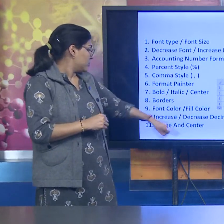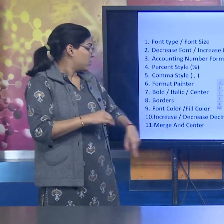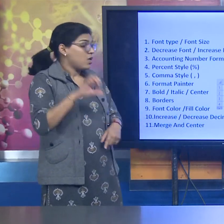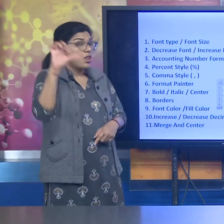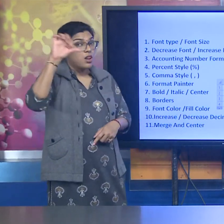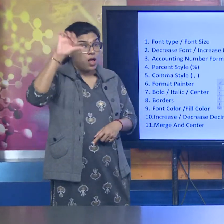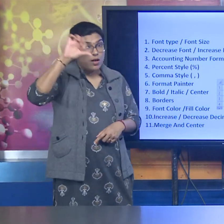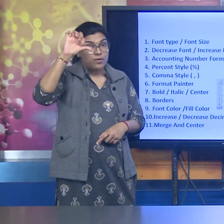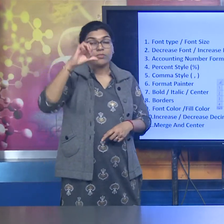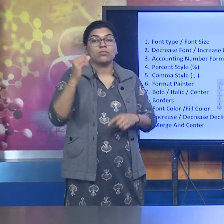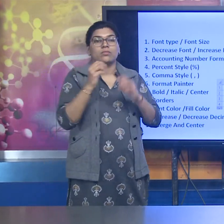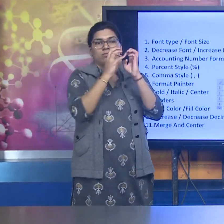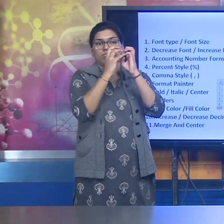Ninth point,